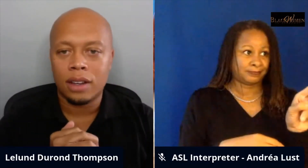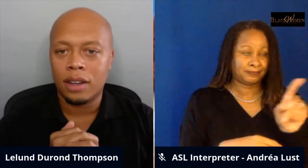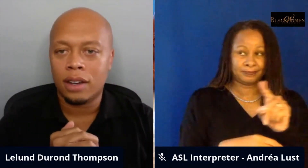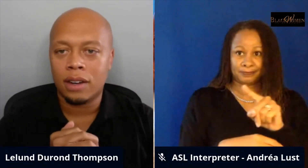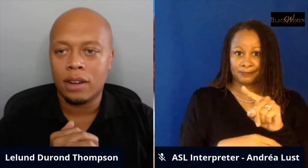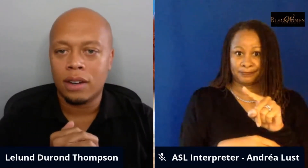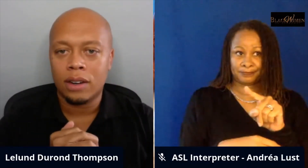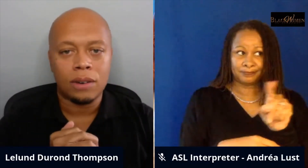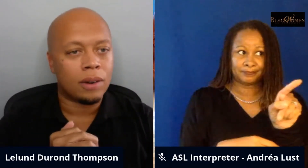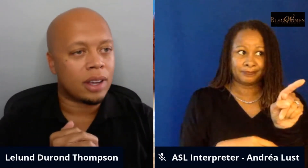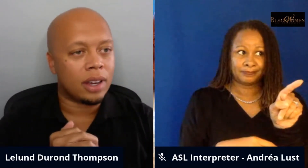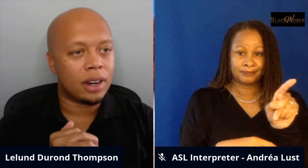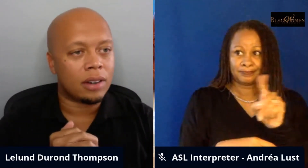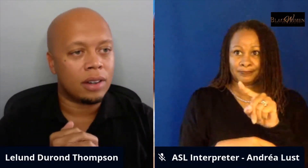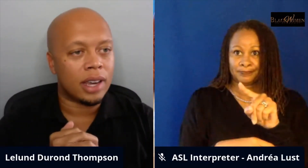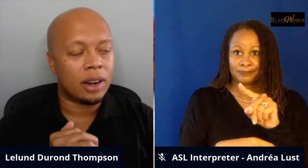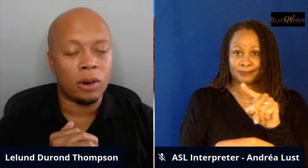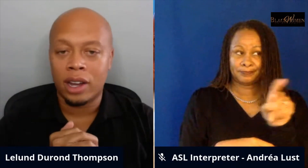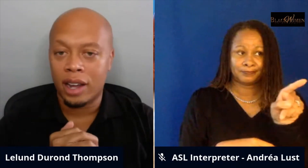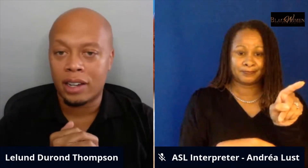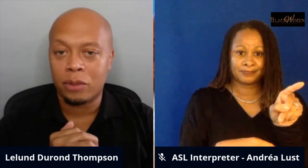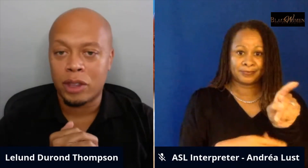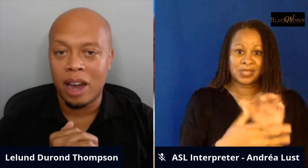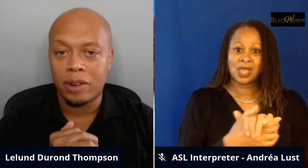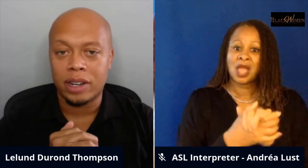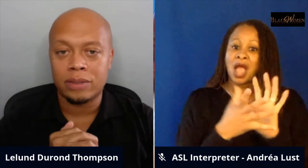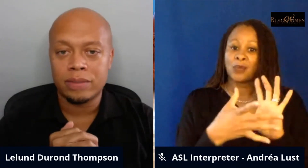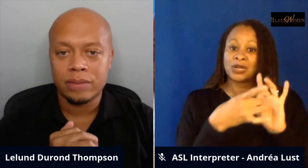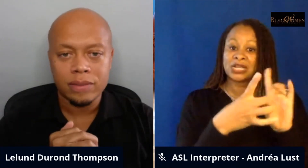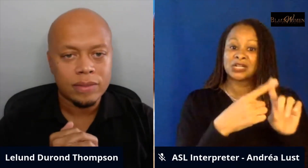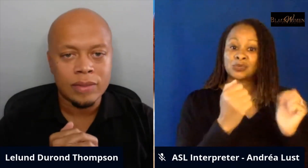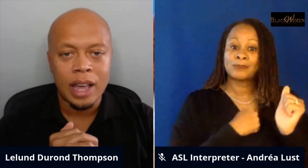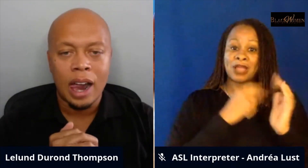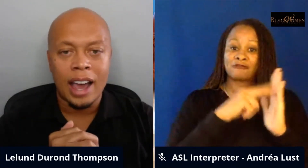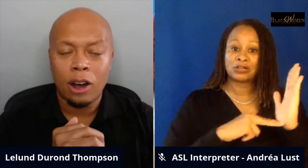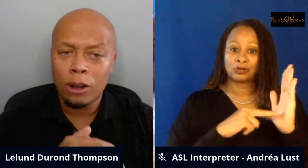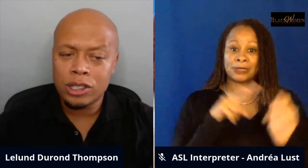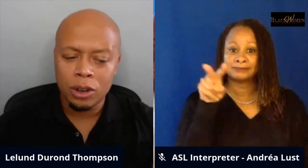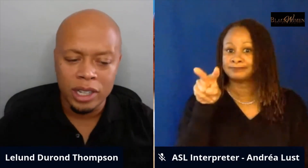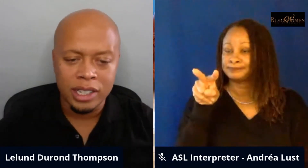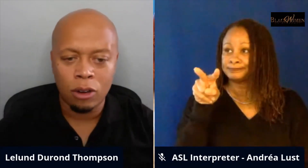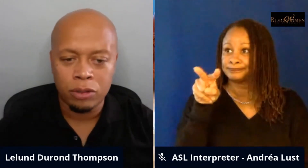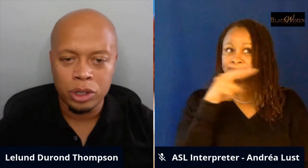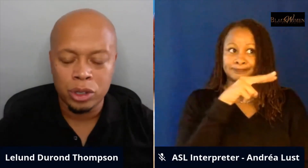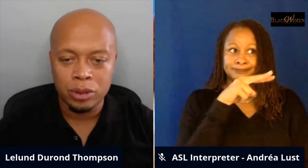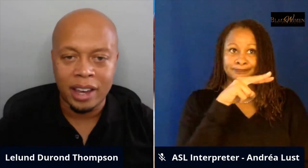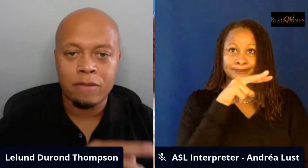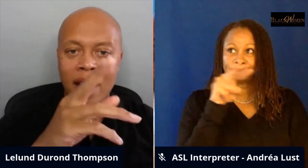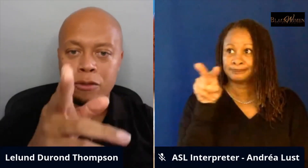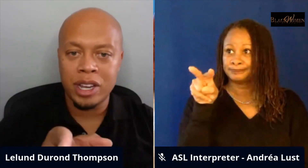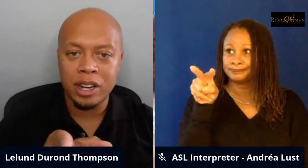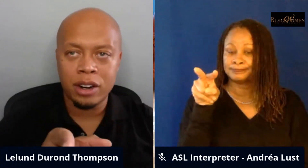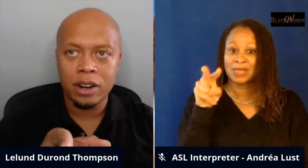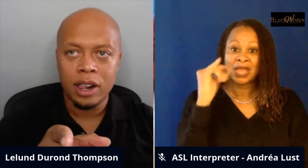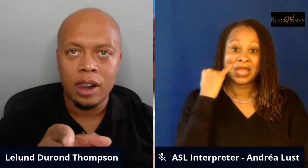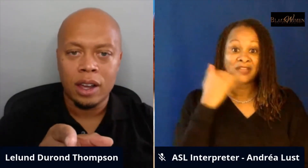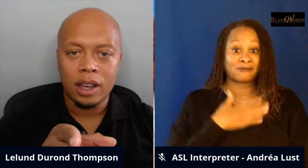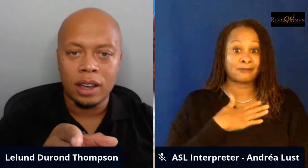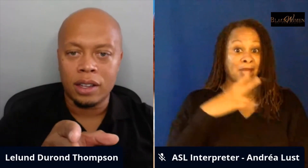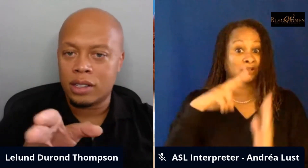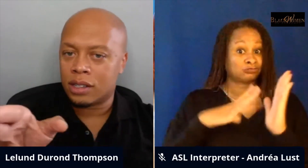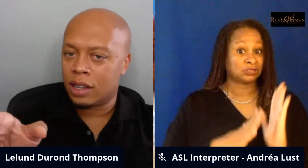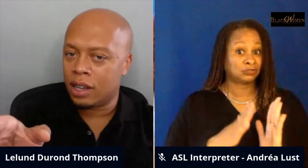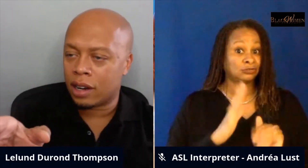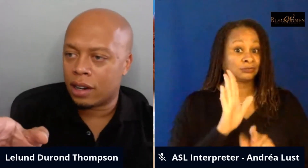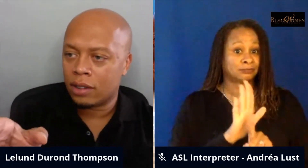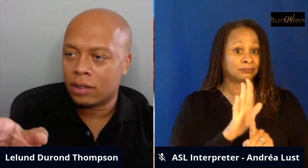right? Here or here, looking or connecting with my reader. And also it's helpful to, like, if my reader